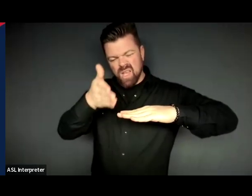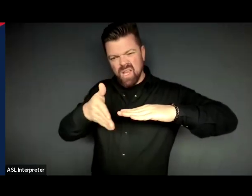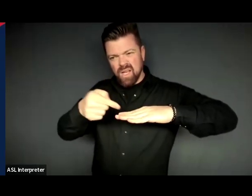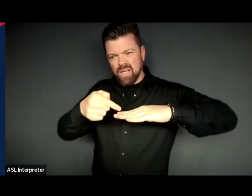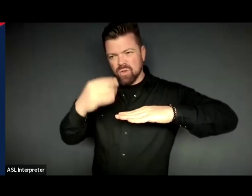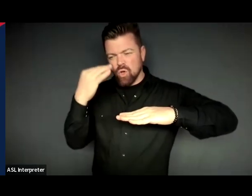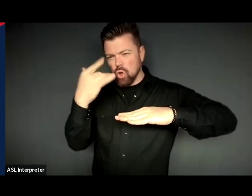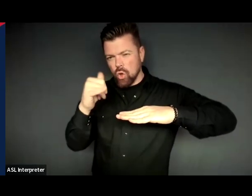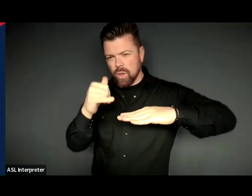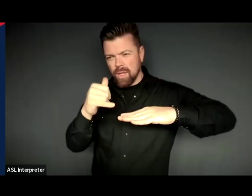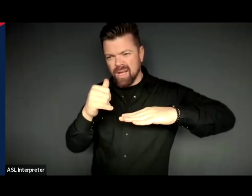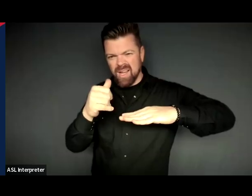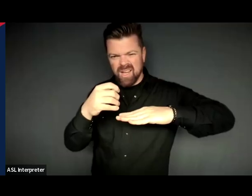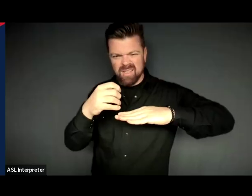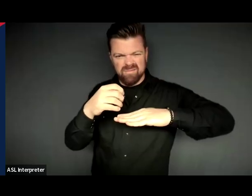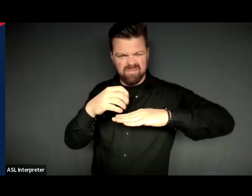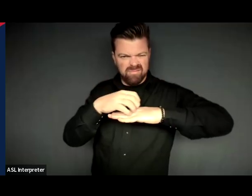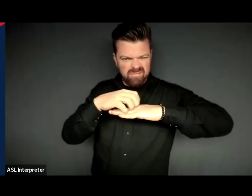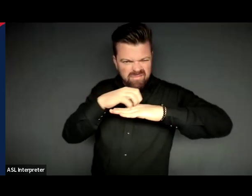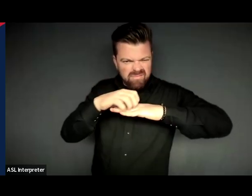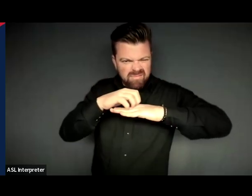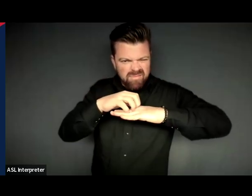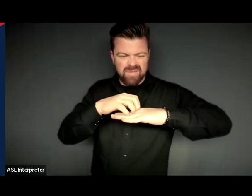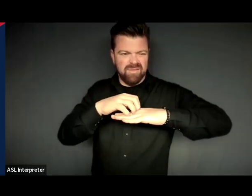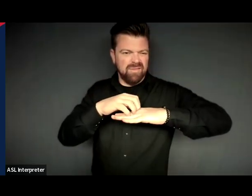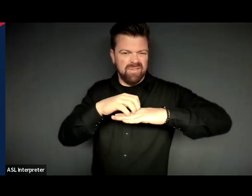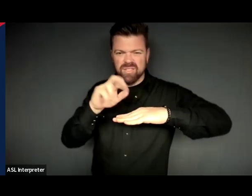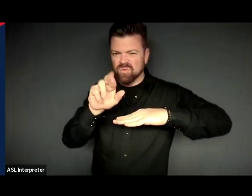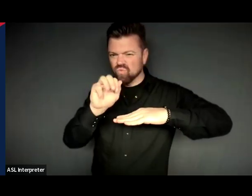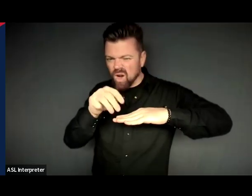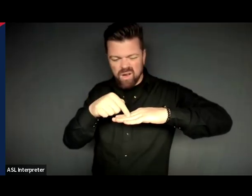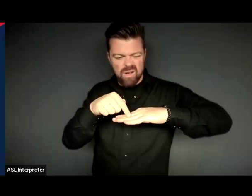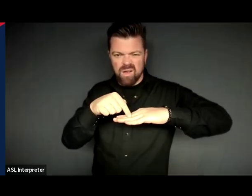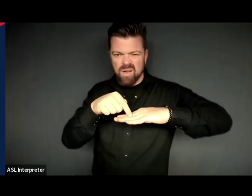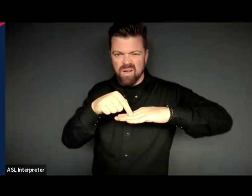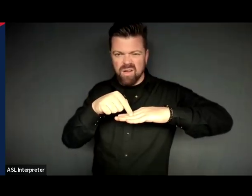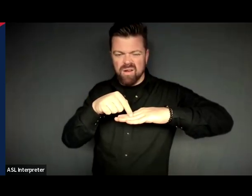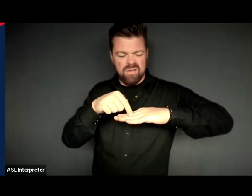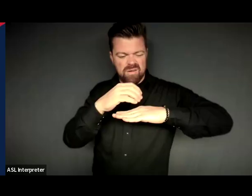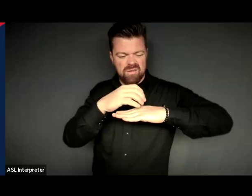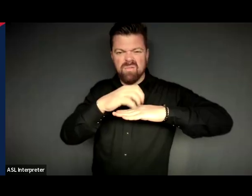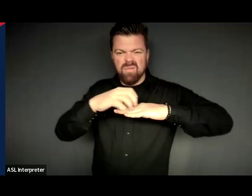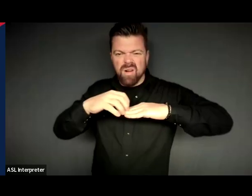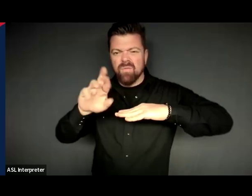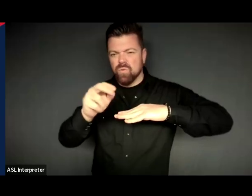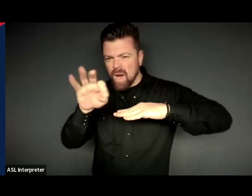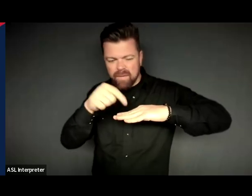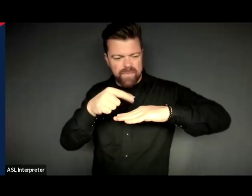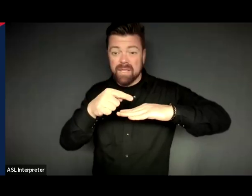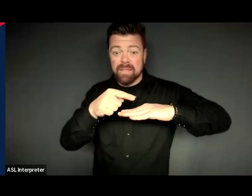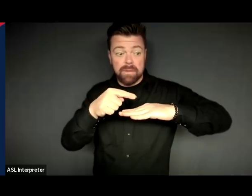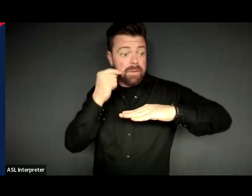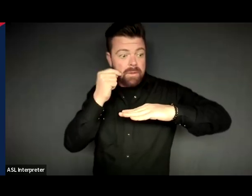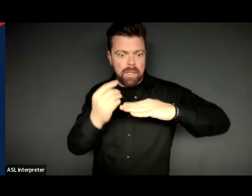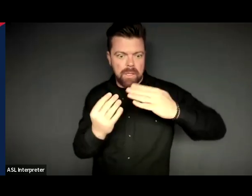look a little more rough, a little more raw, a little more ragged. You don't want the skin to close over the top of the wound.